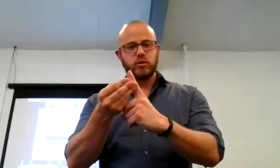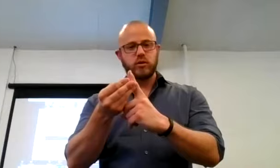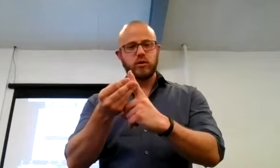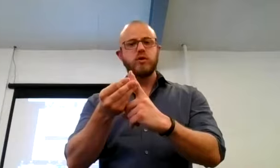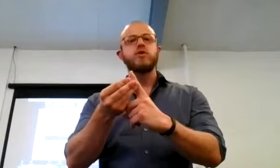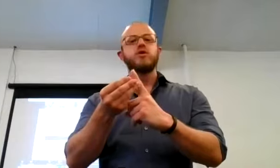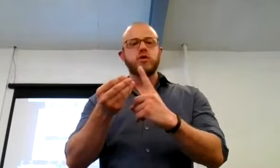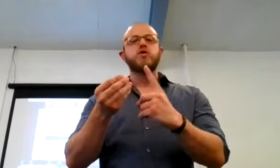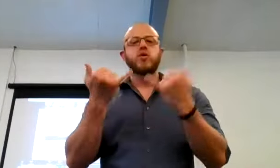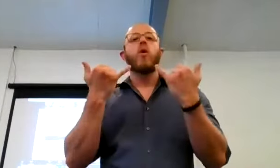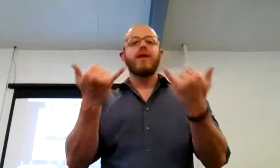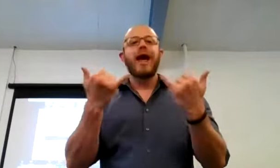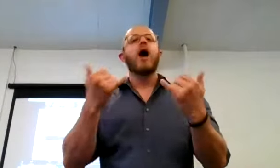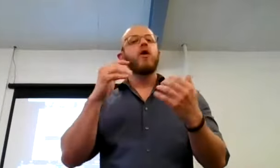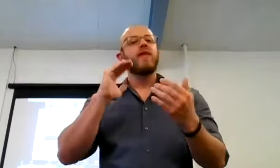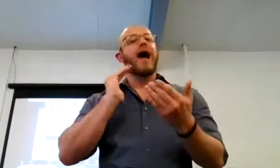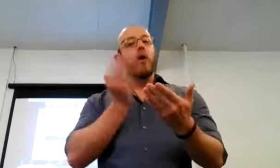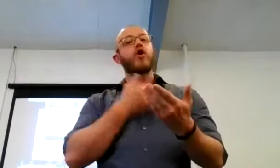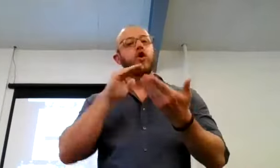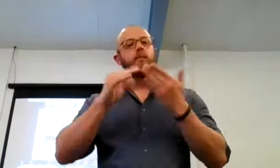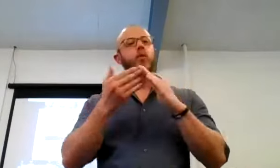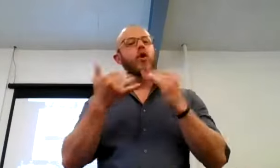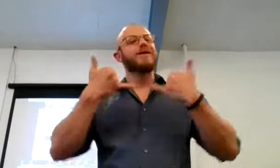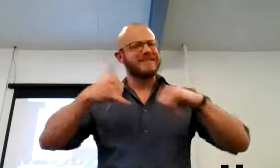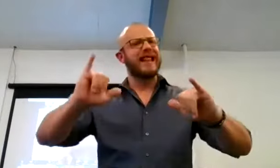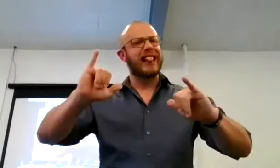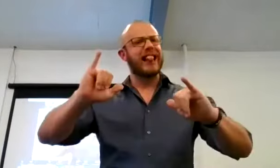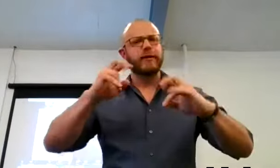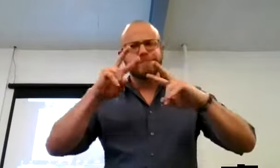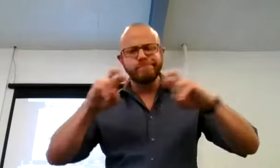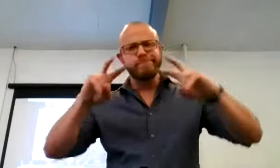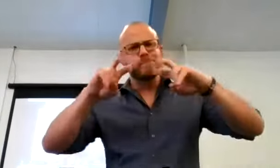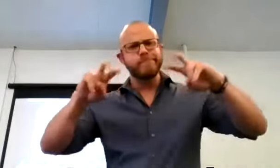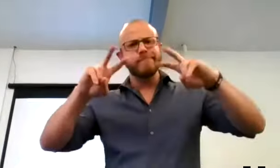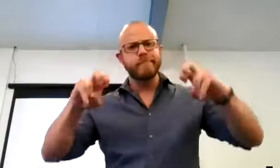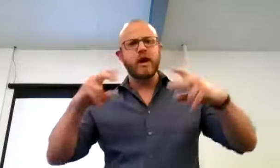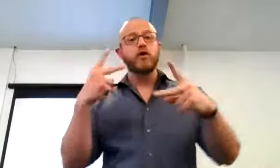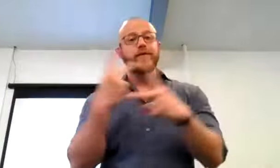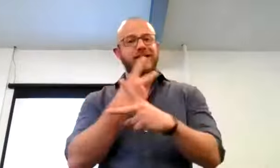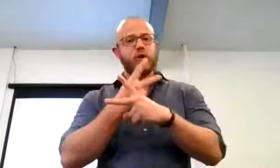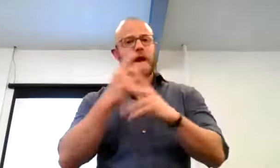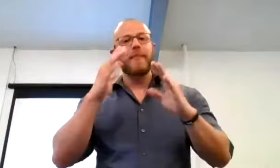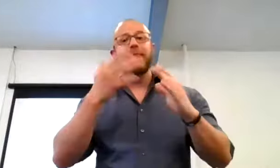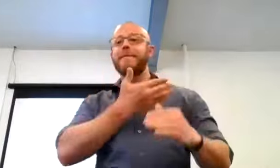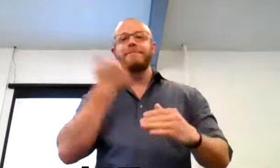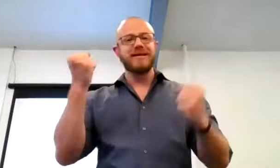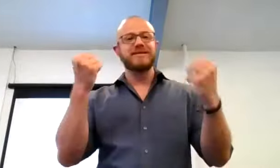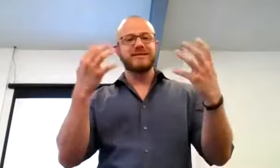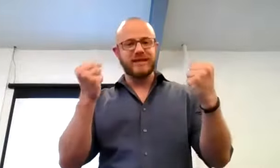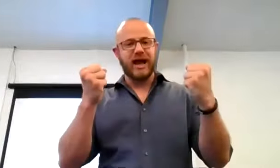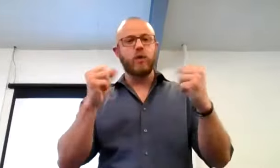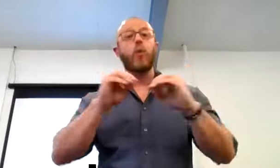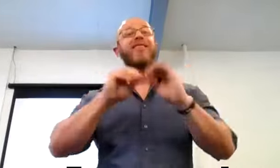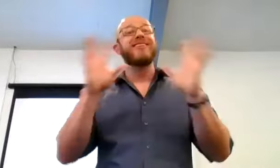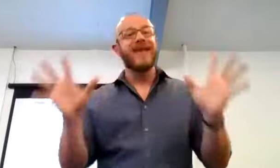kind of like your fingers are just kind of having a fun movement, but we still are trying to research the best